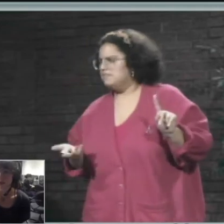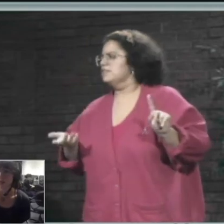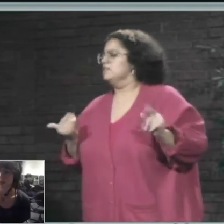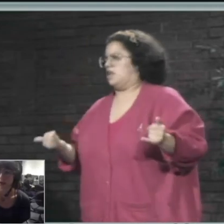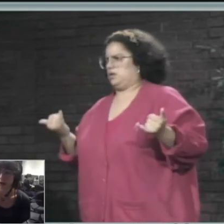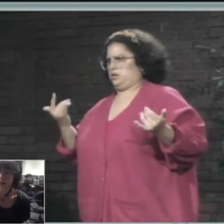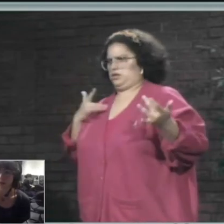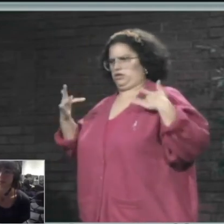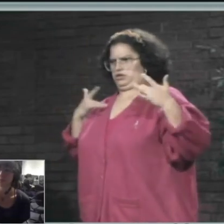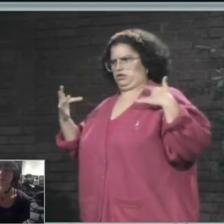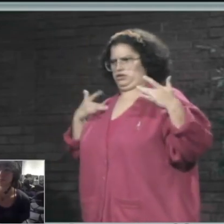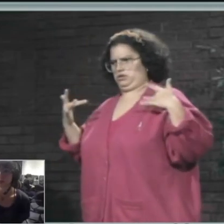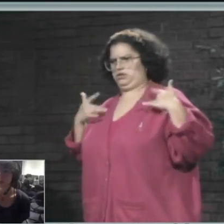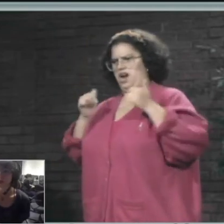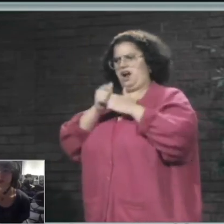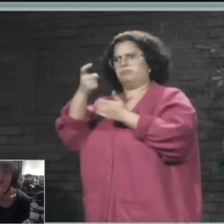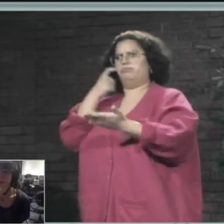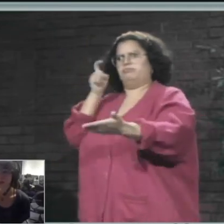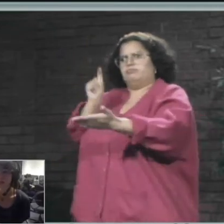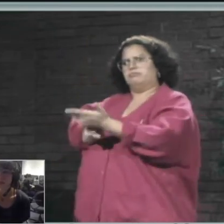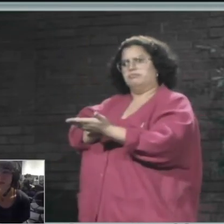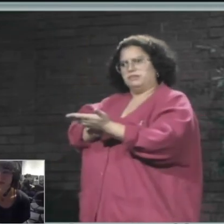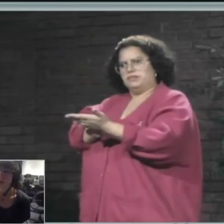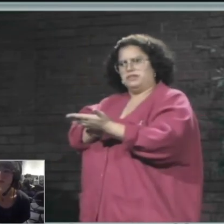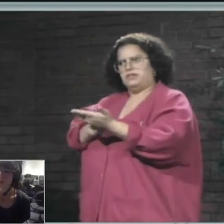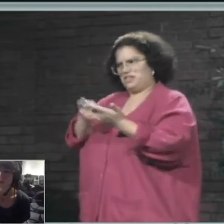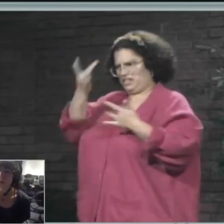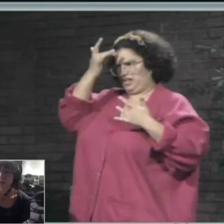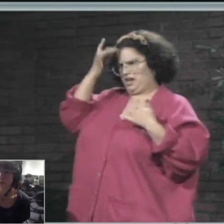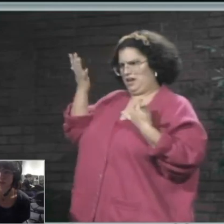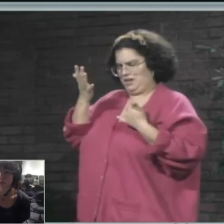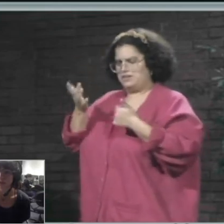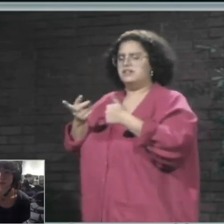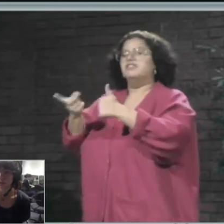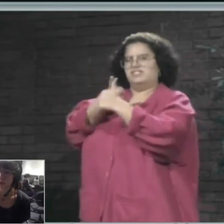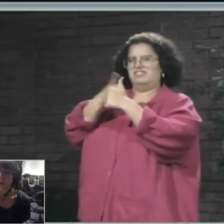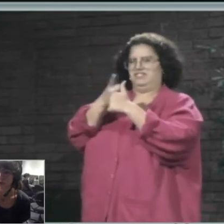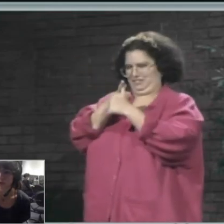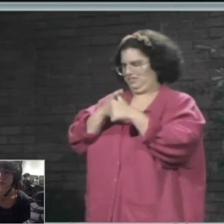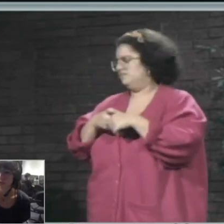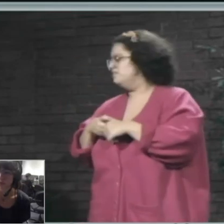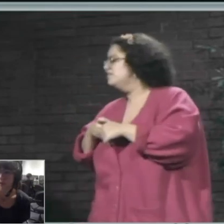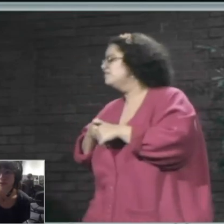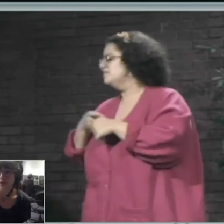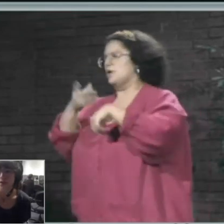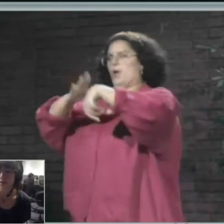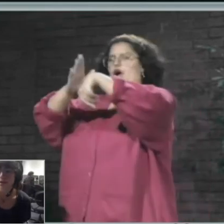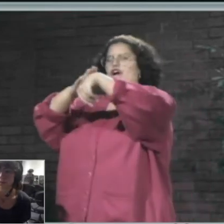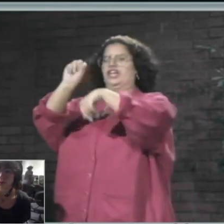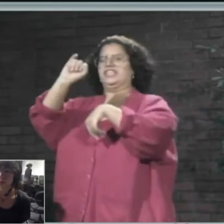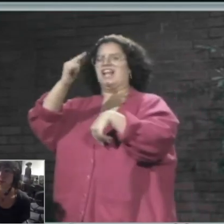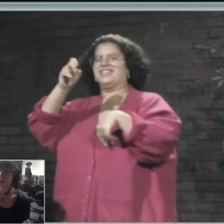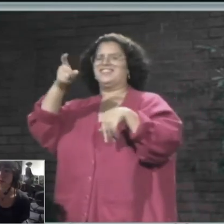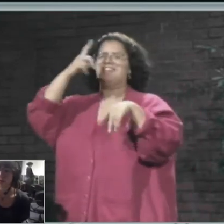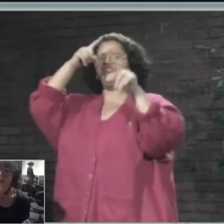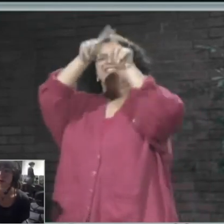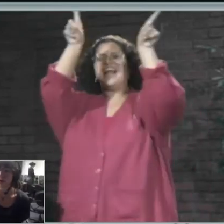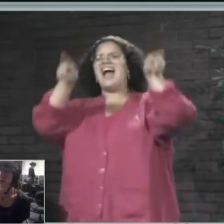wear a condom. Okay, it's happened. So we need to look out for some warning signs that will show that you are infected